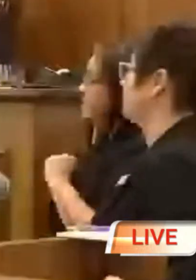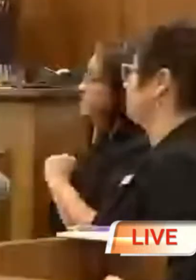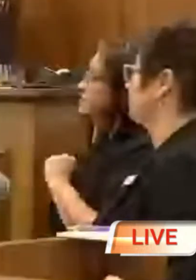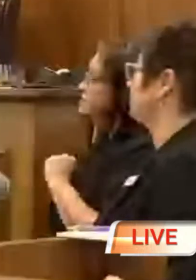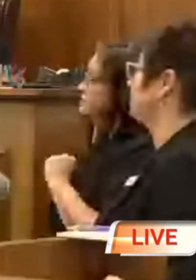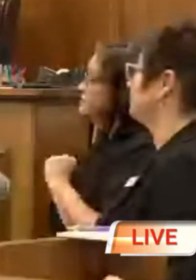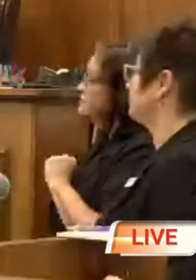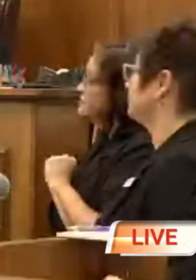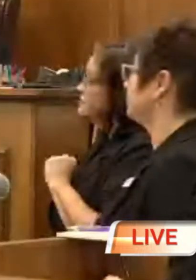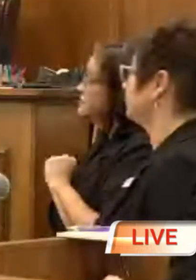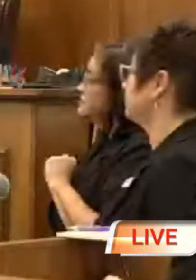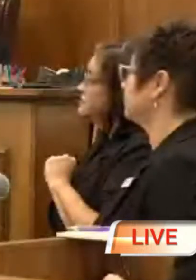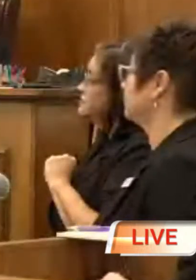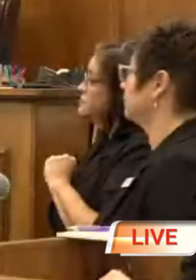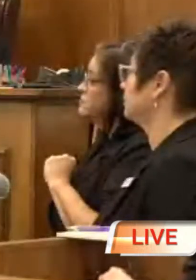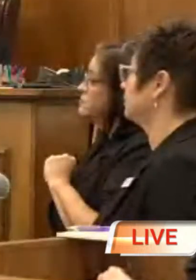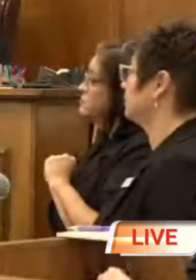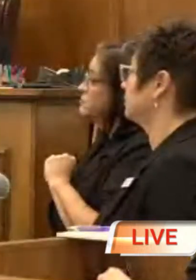Yes,